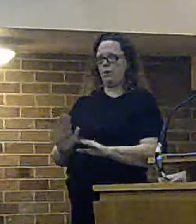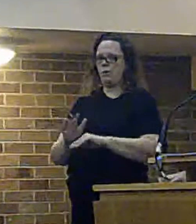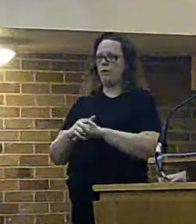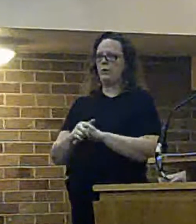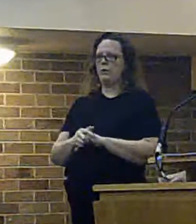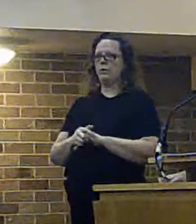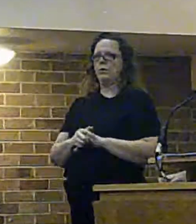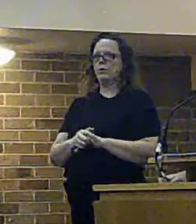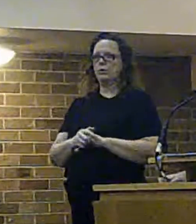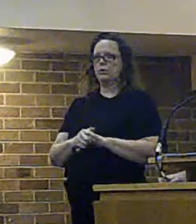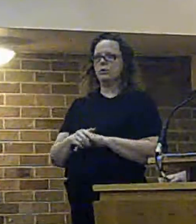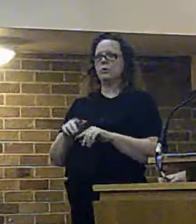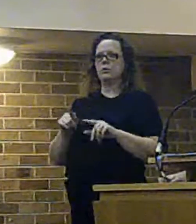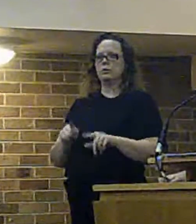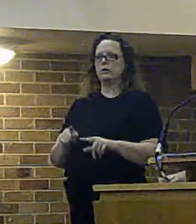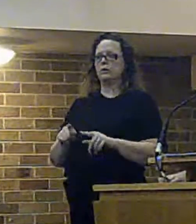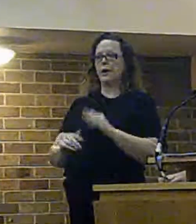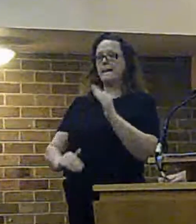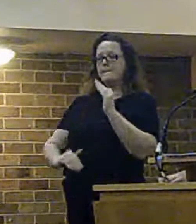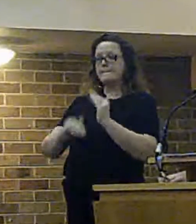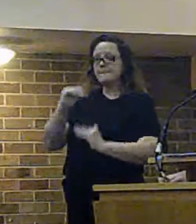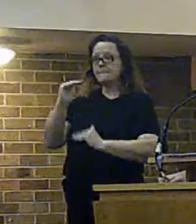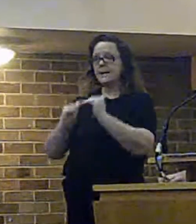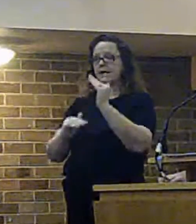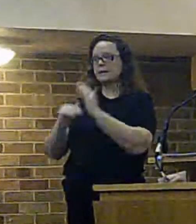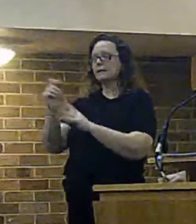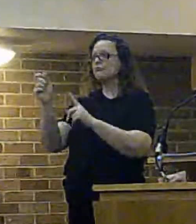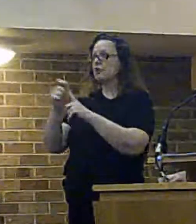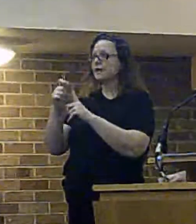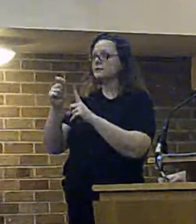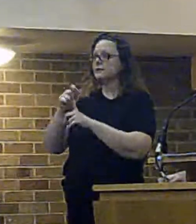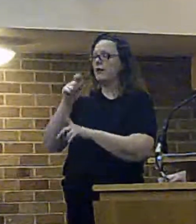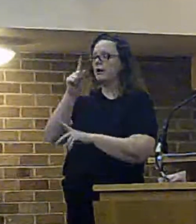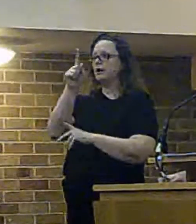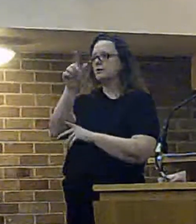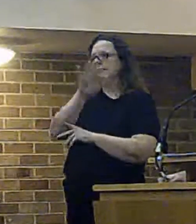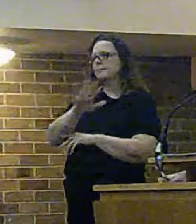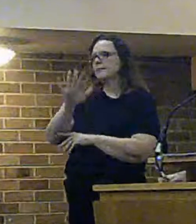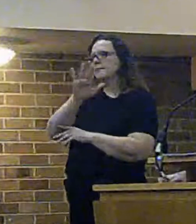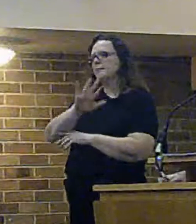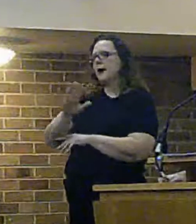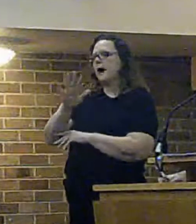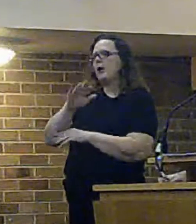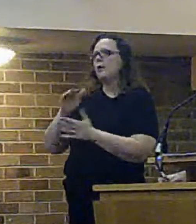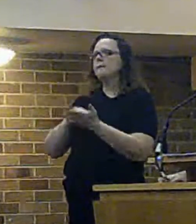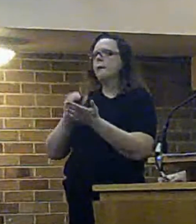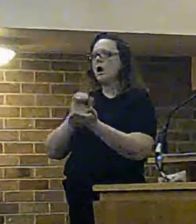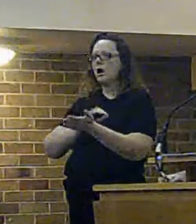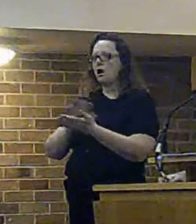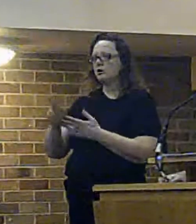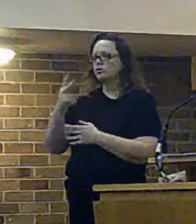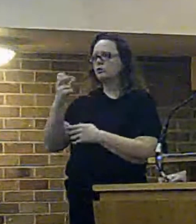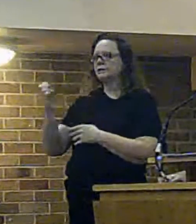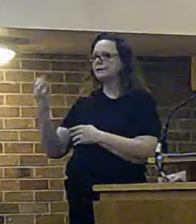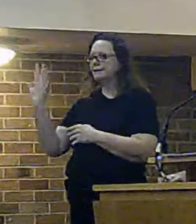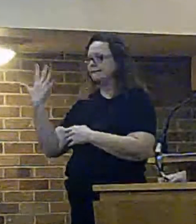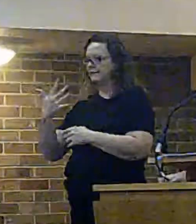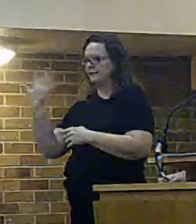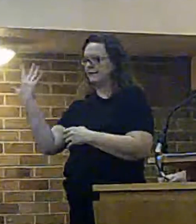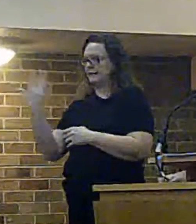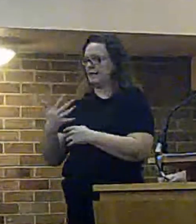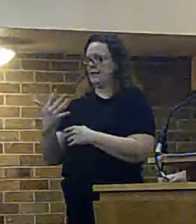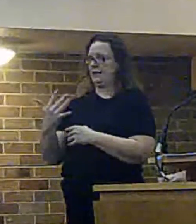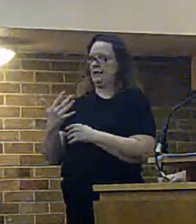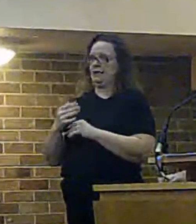to see construction begin in Prescott till around March 2015 at the earliest. That's all being well